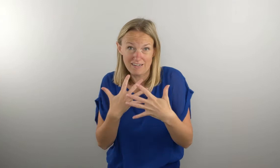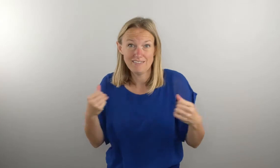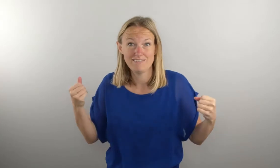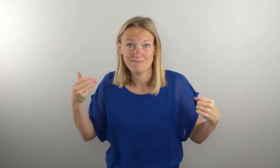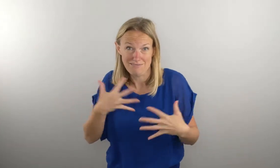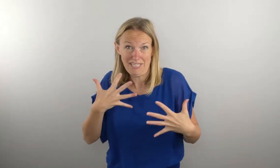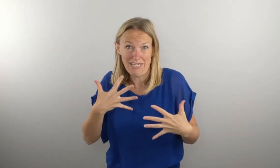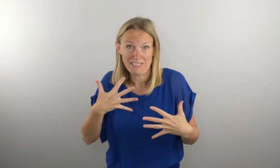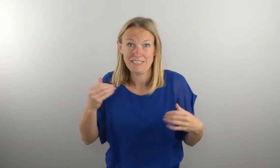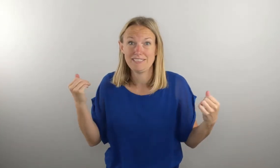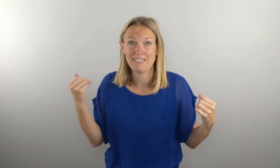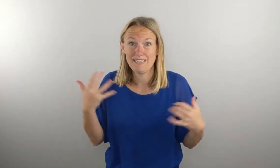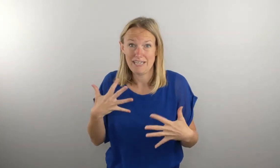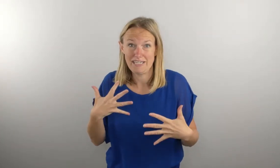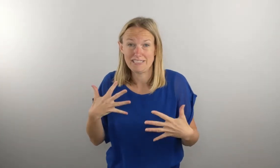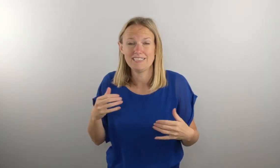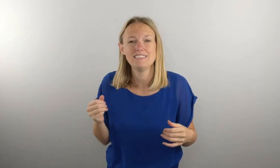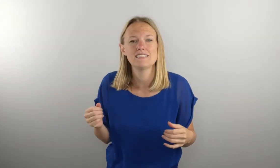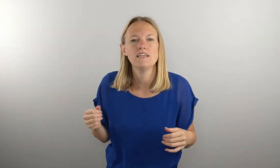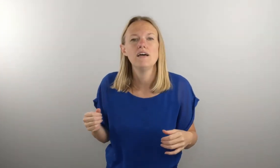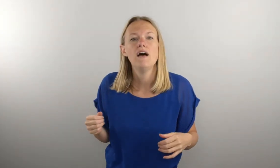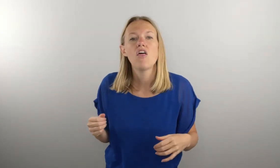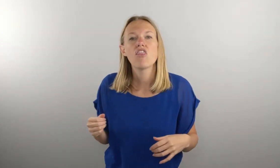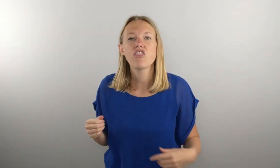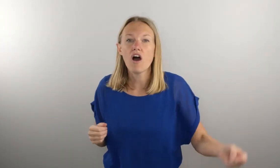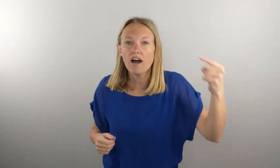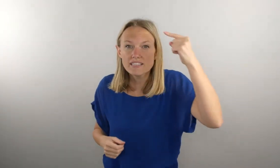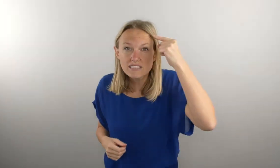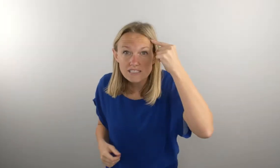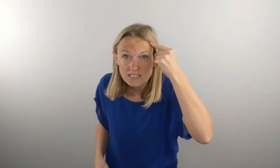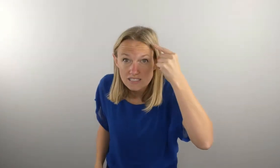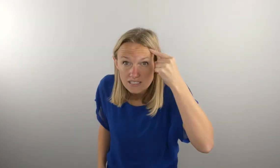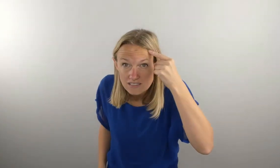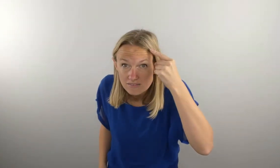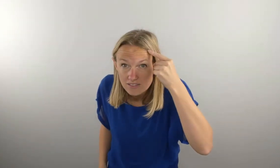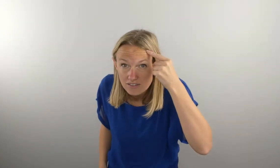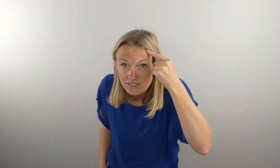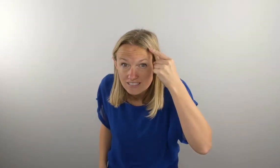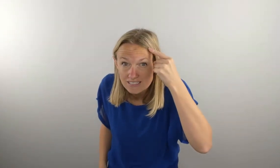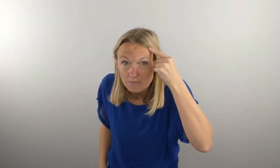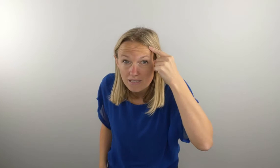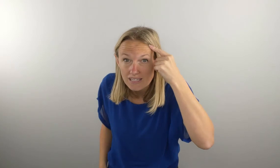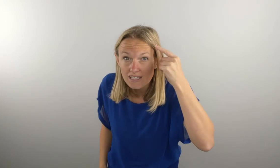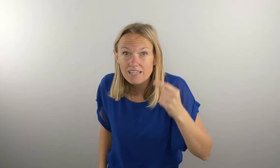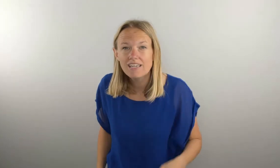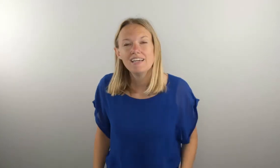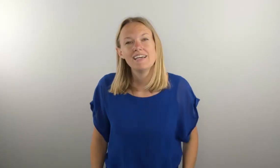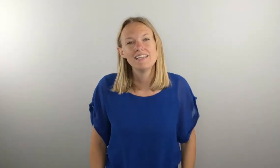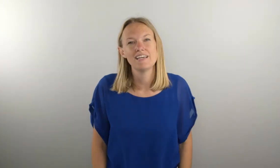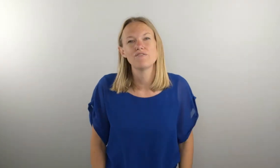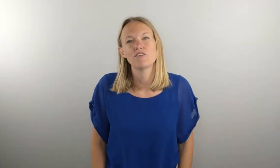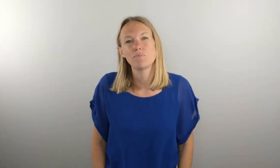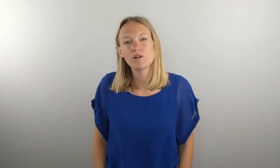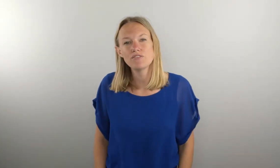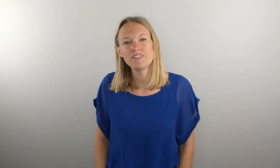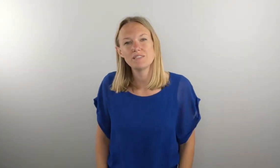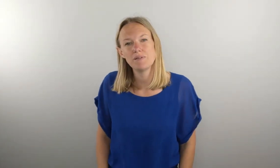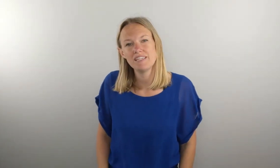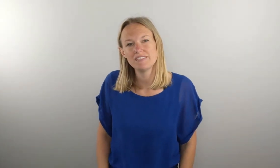fear, anxious, okay? Anxious thought, when you think something. And then for perfect peace,